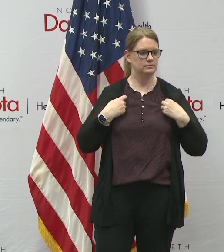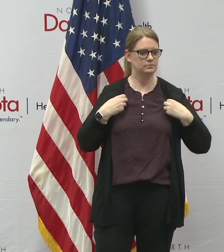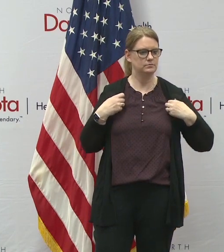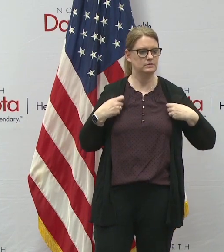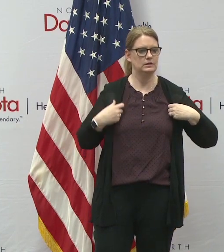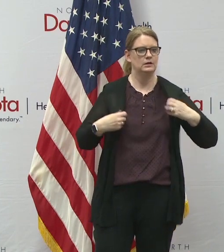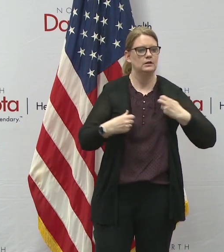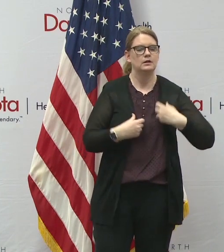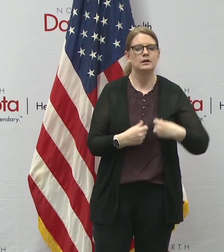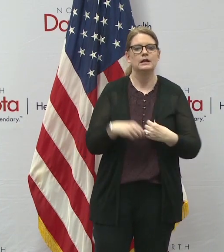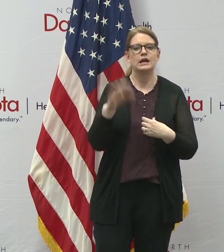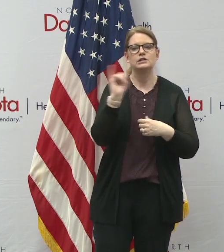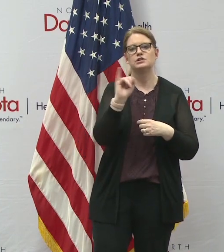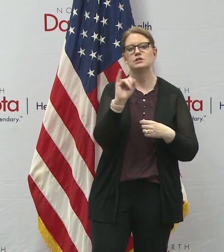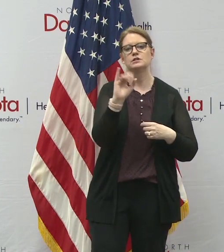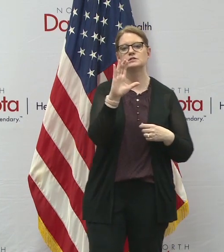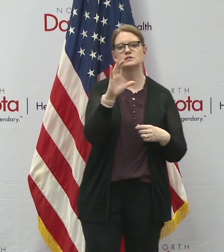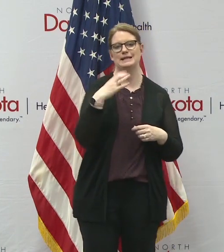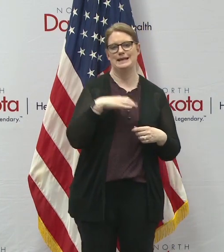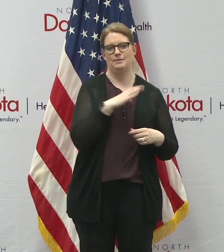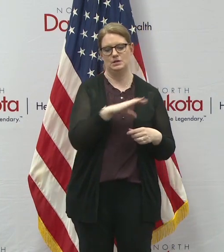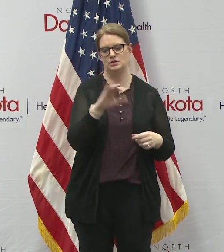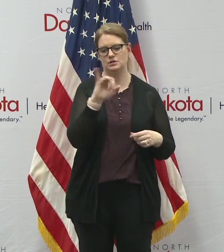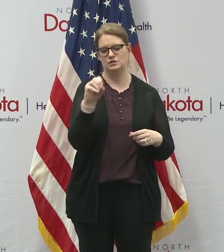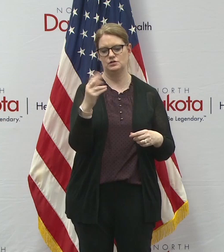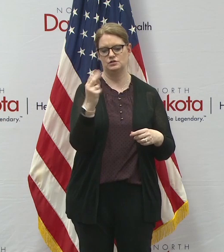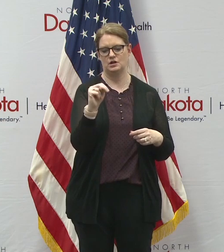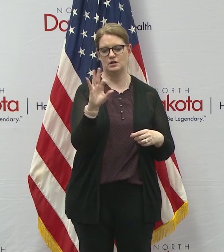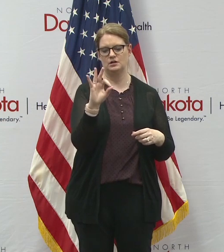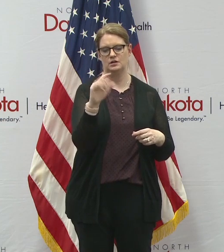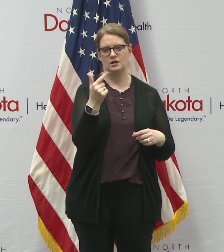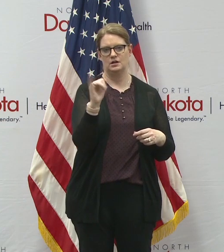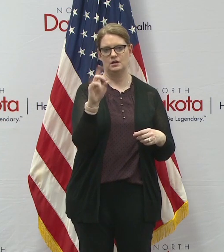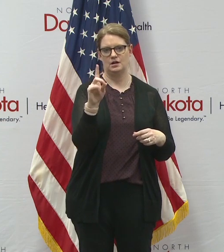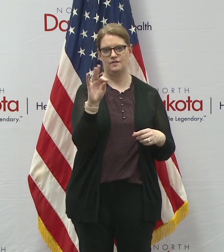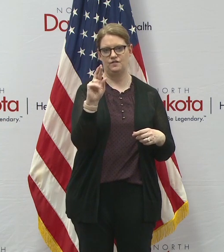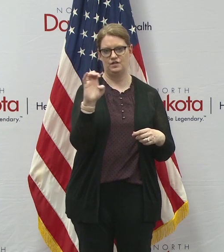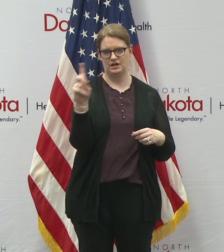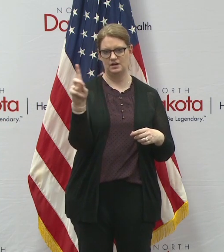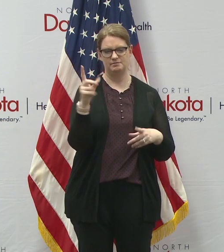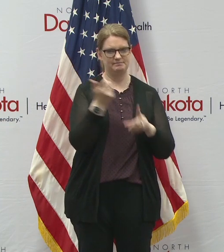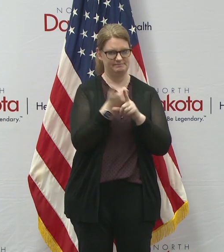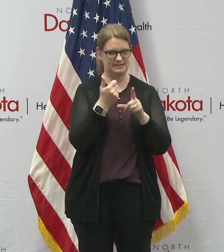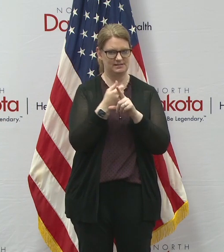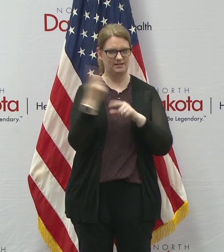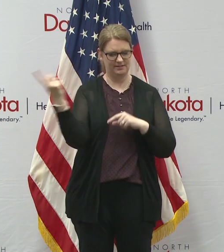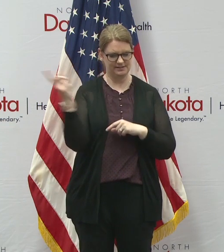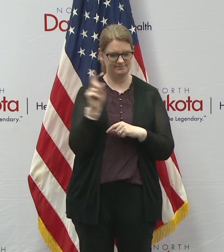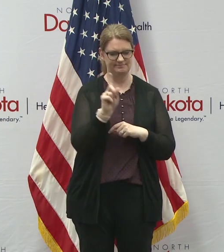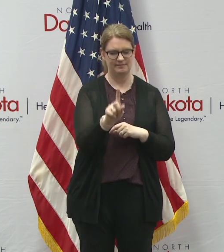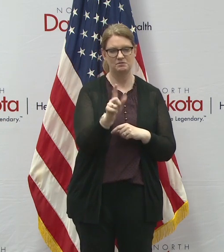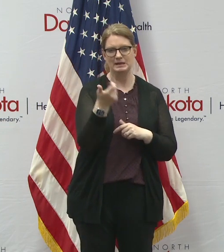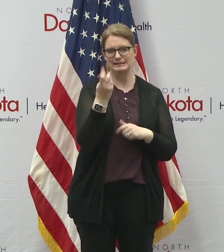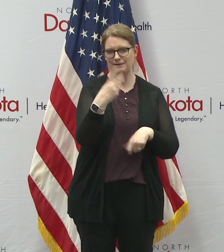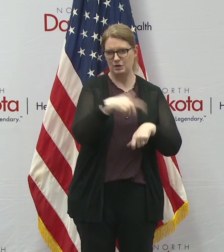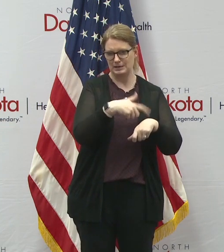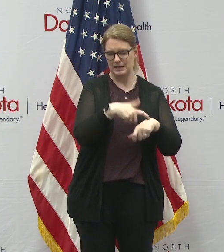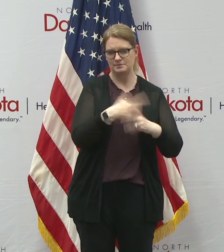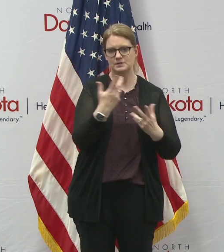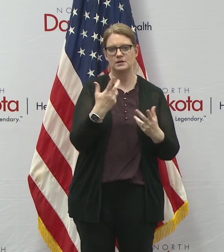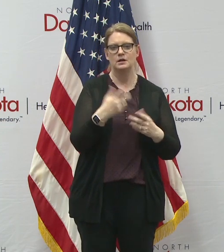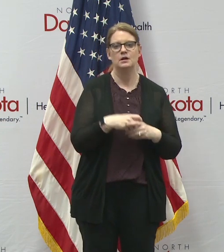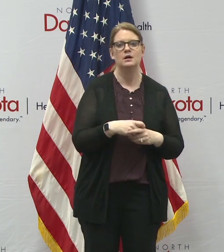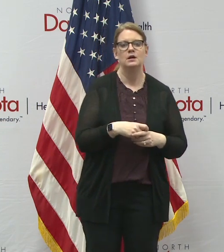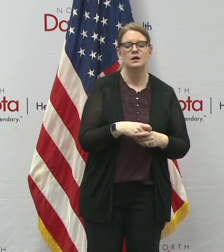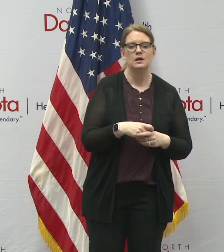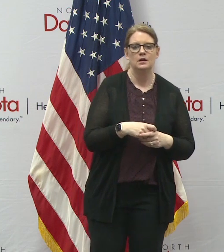Insurance Commissioner John Gottfried, who's been a great partner through all this and has been at this podium several times. Yesterday, I